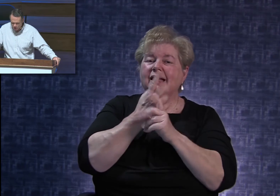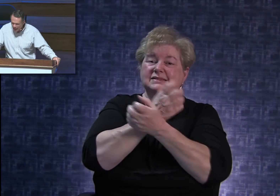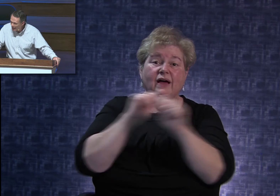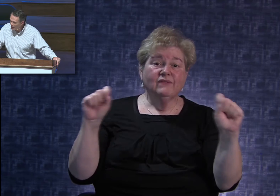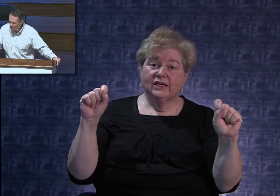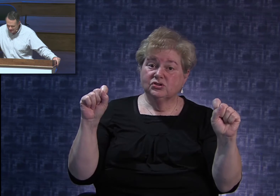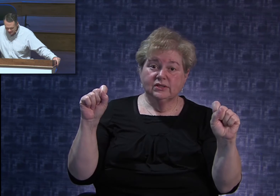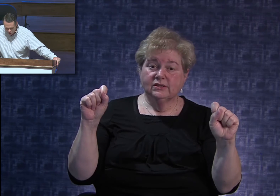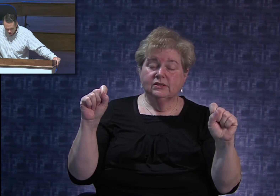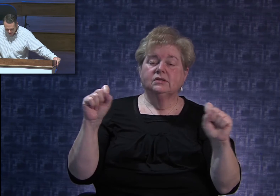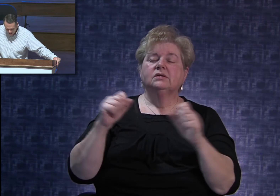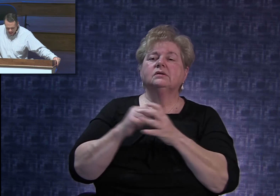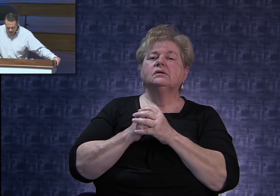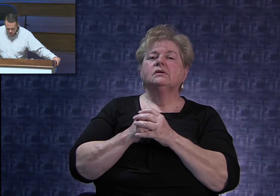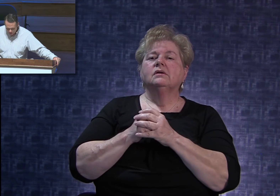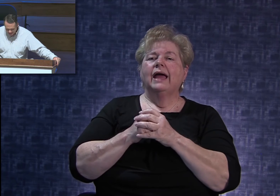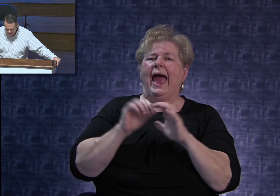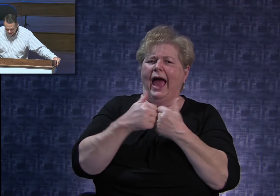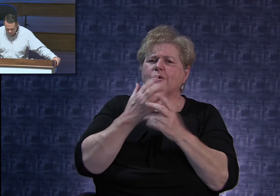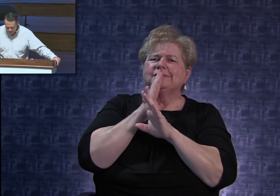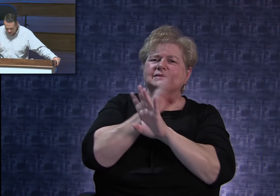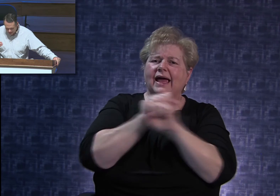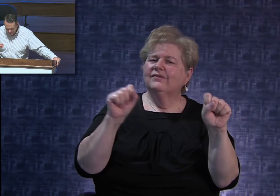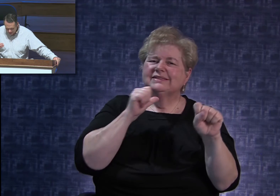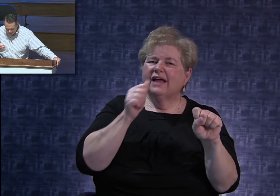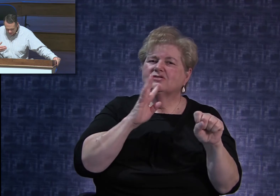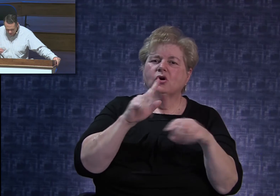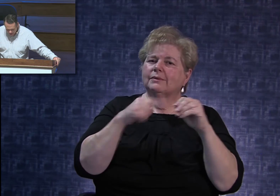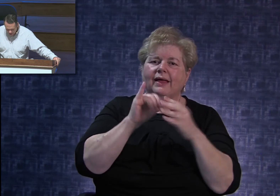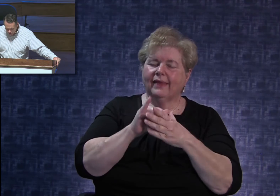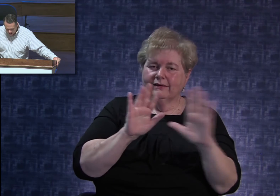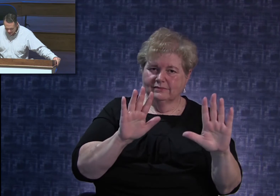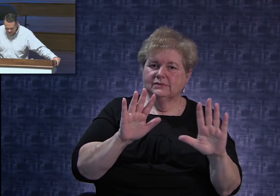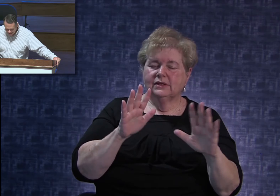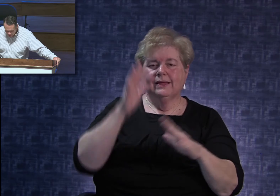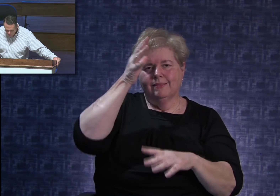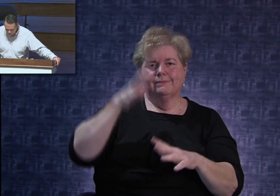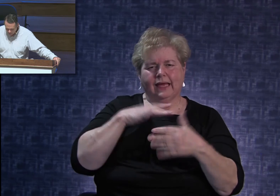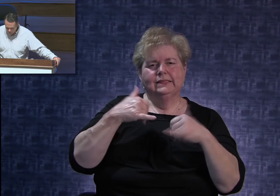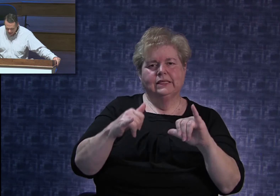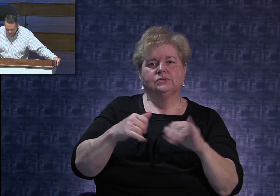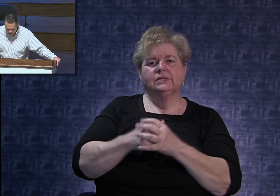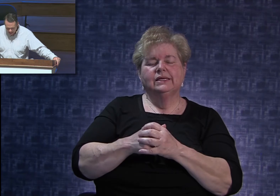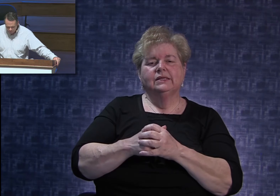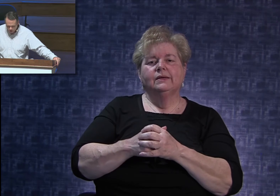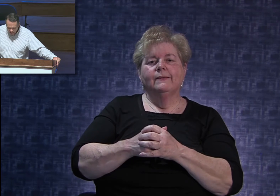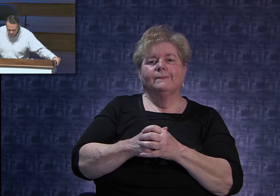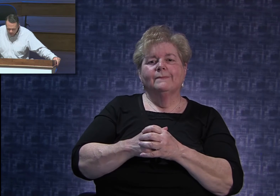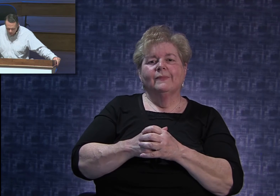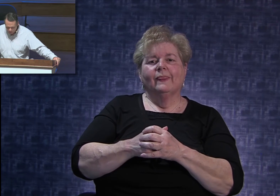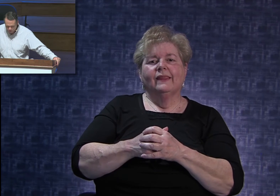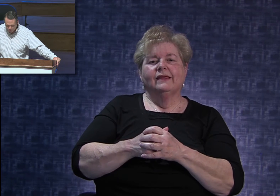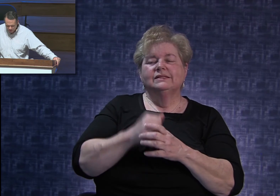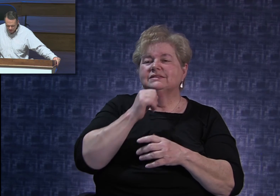per se, or a text talking about how you get saved." Fee continues, "It's not dealing with people getting saved or